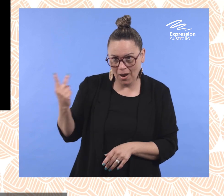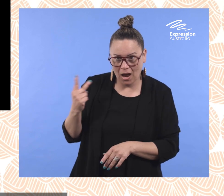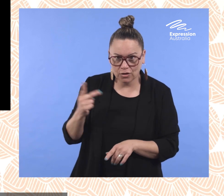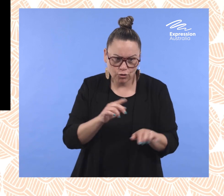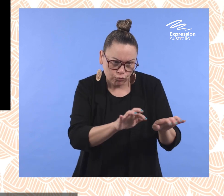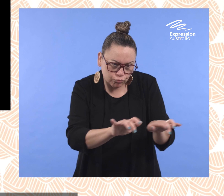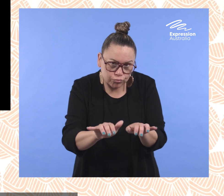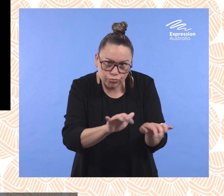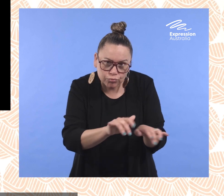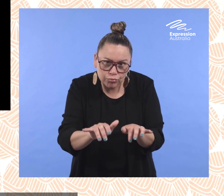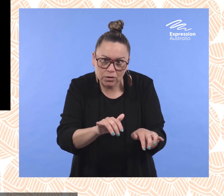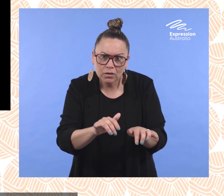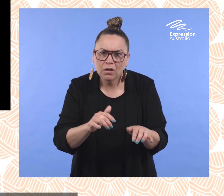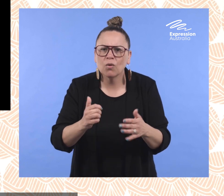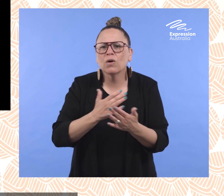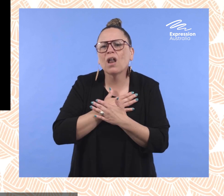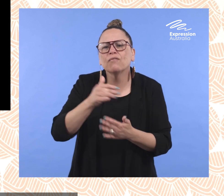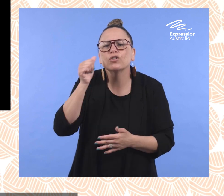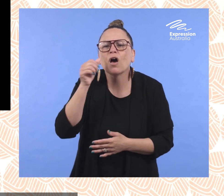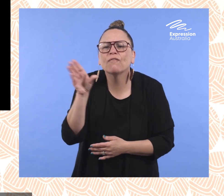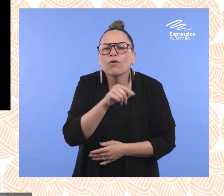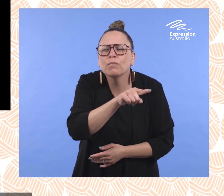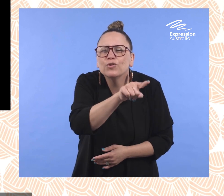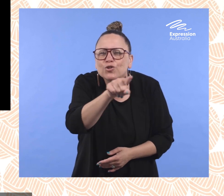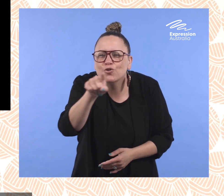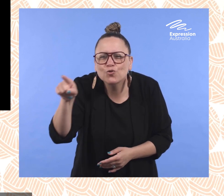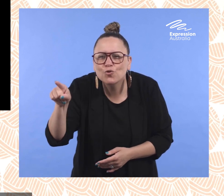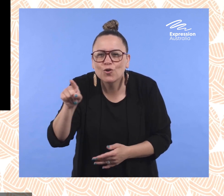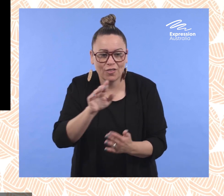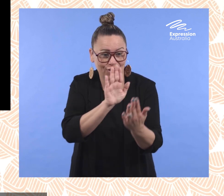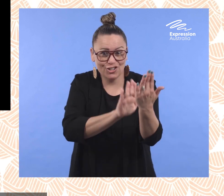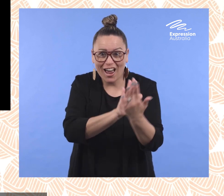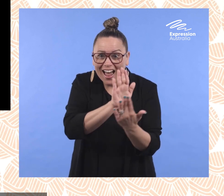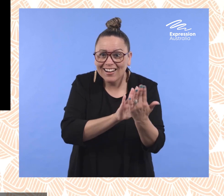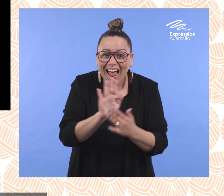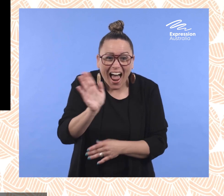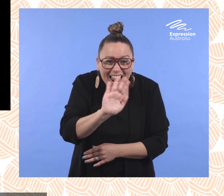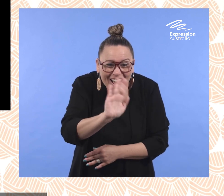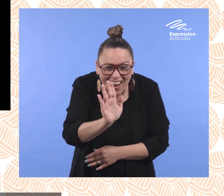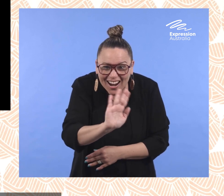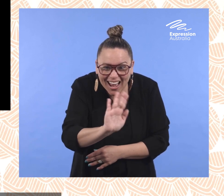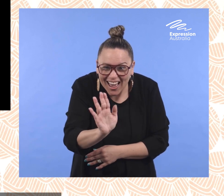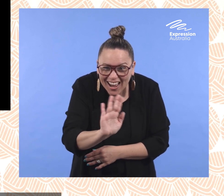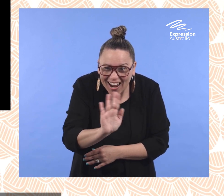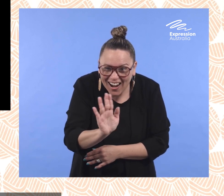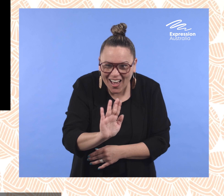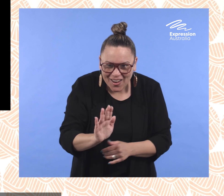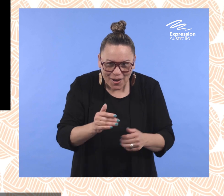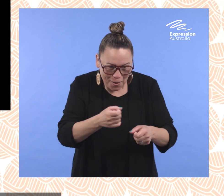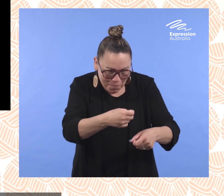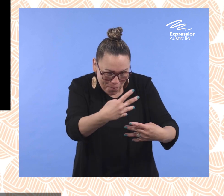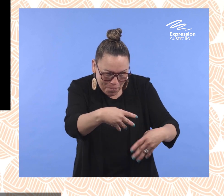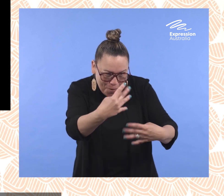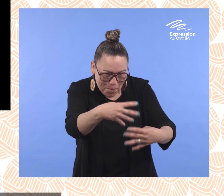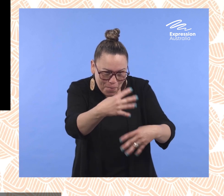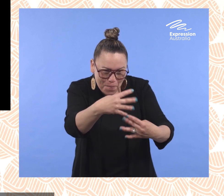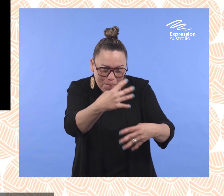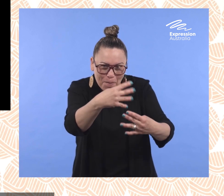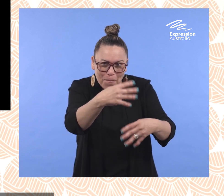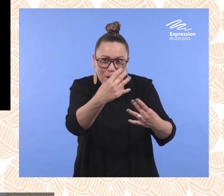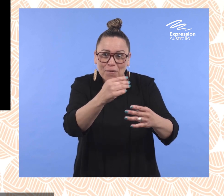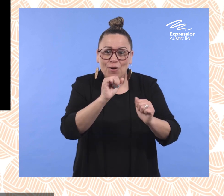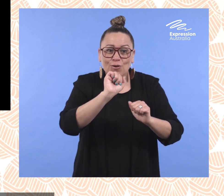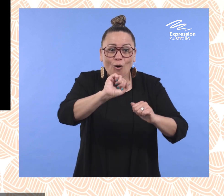us. Yes. And we'd love to hear from you in the chat. Hello, Jen. Lovely to hear from you